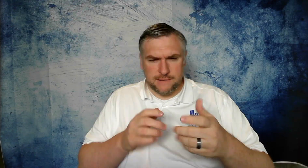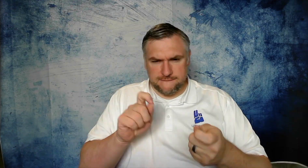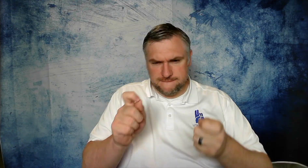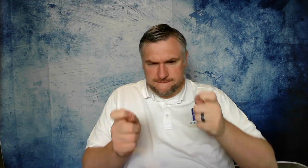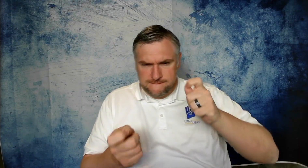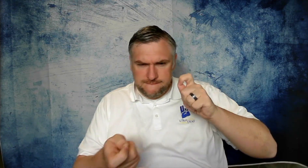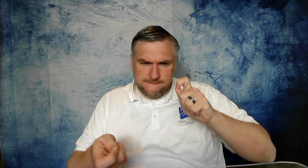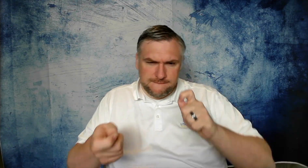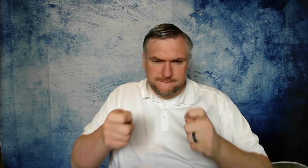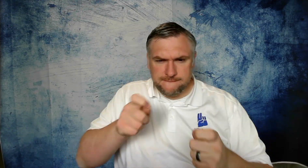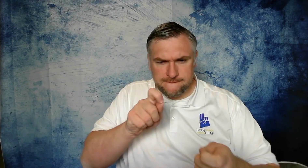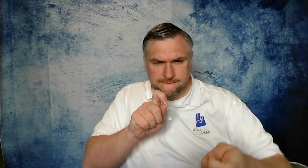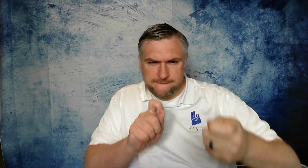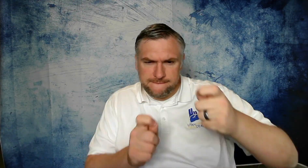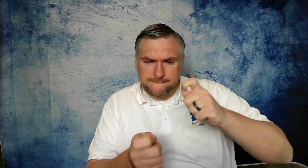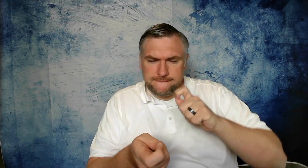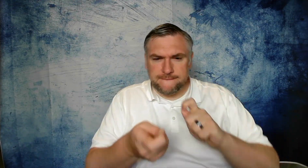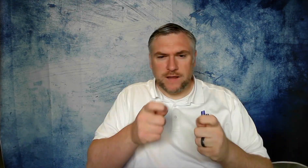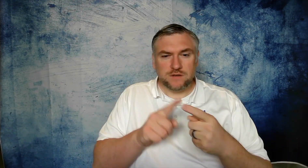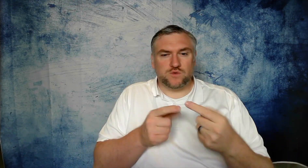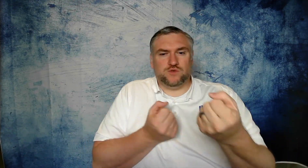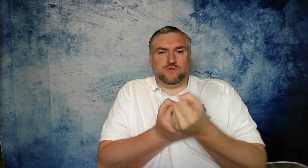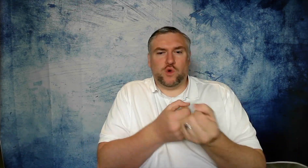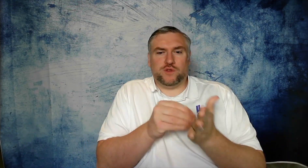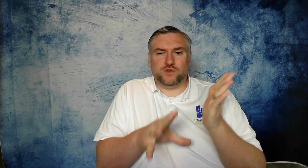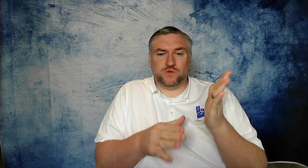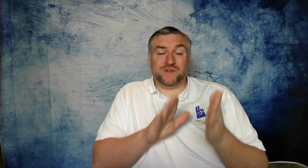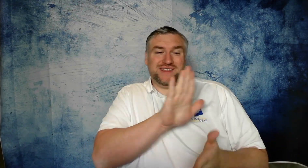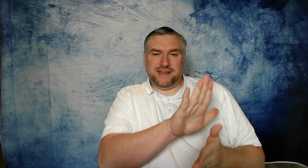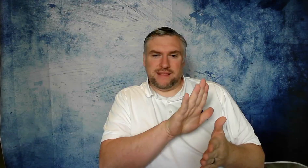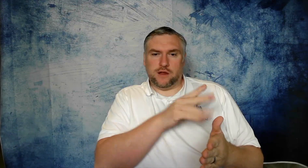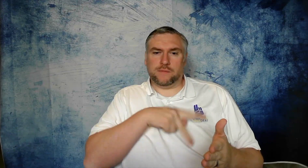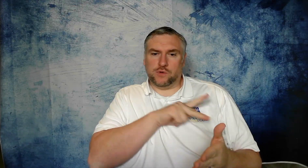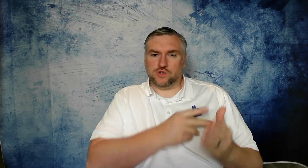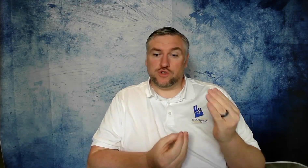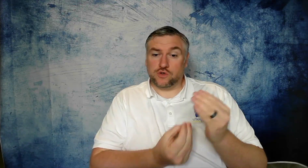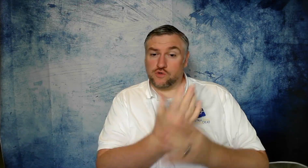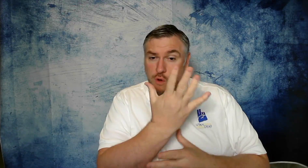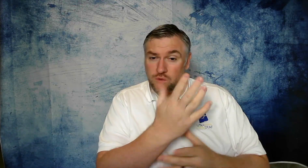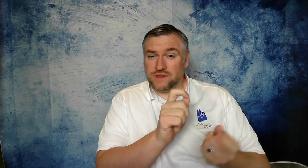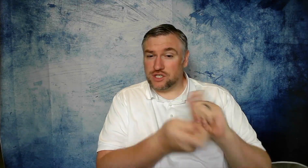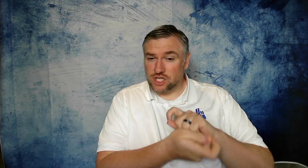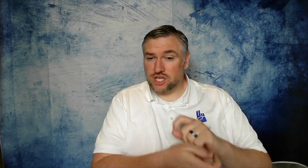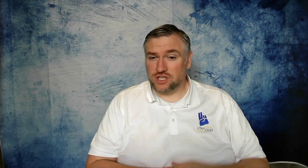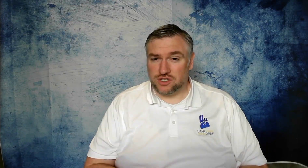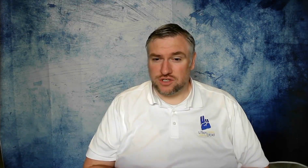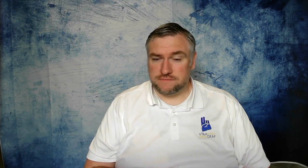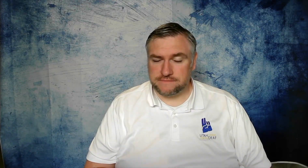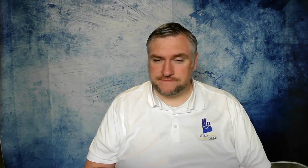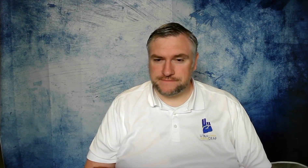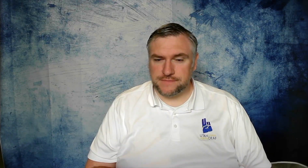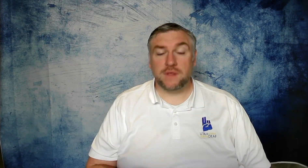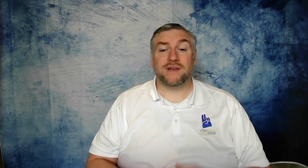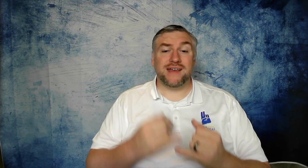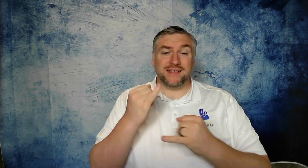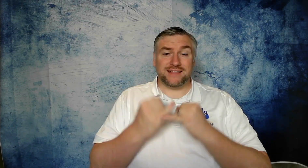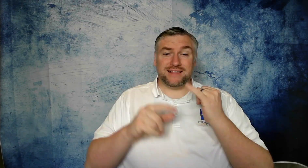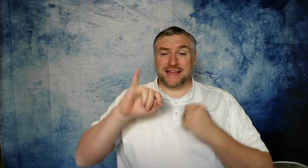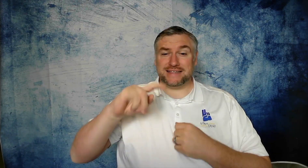make changes to those systems, rules, behaviors to support the student in their personal growth and change. And